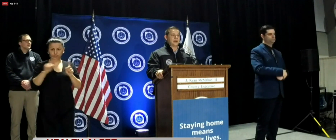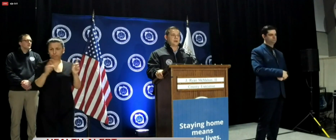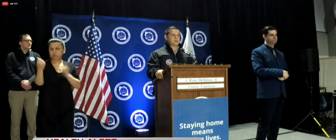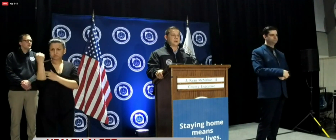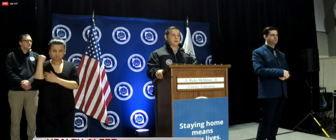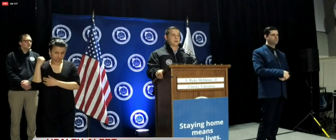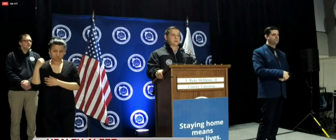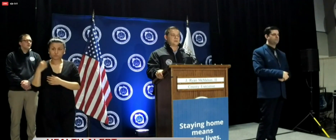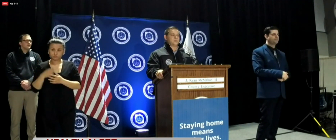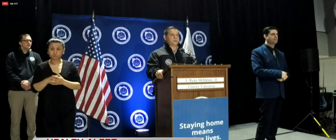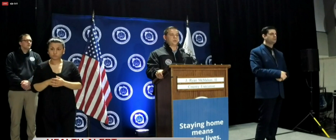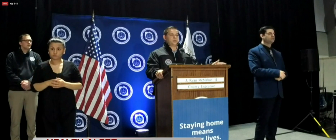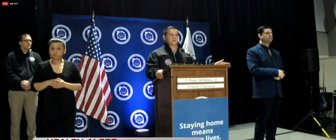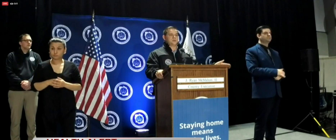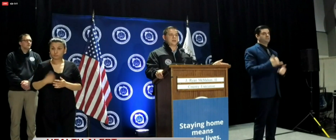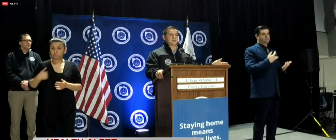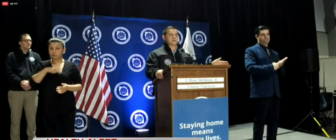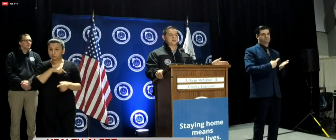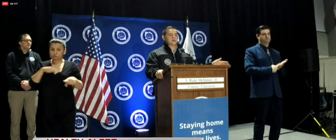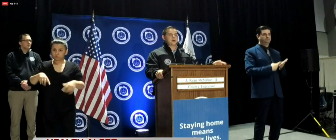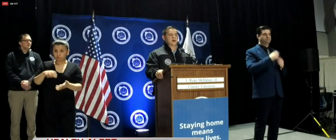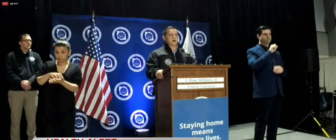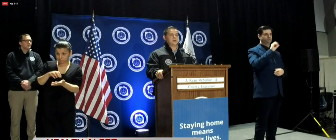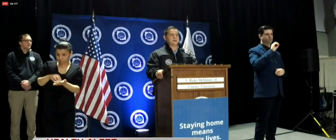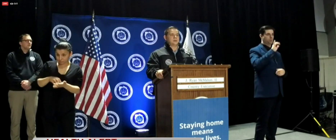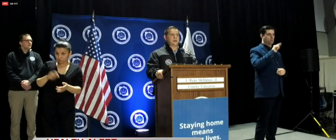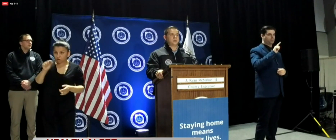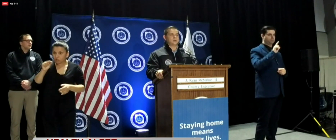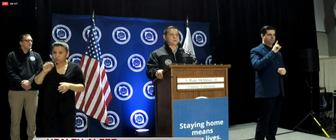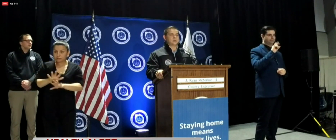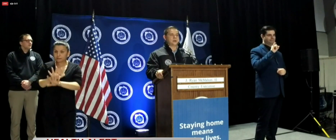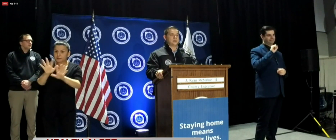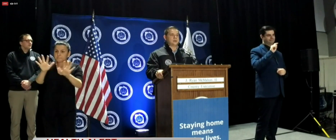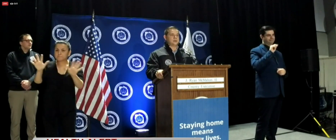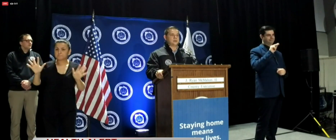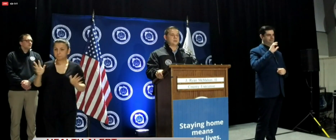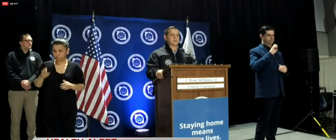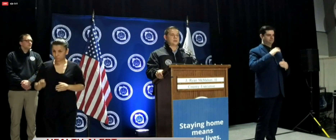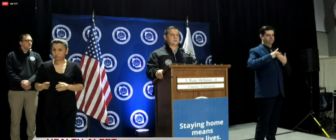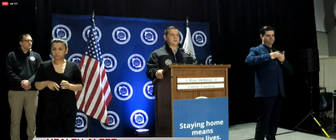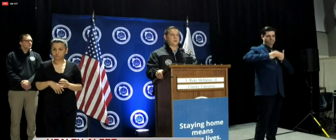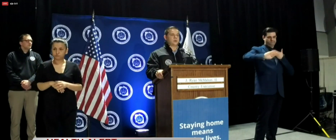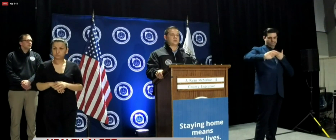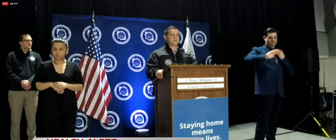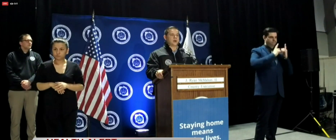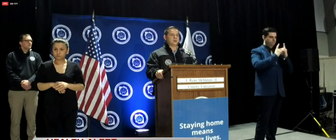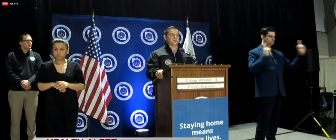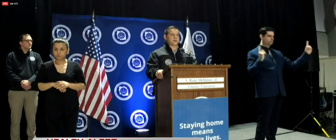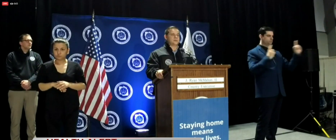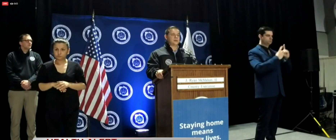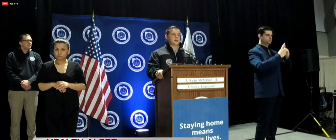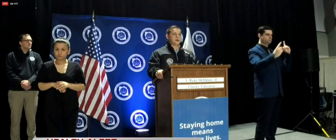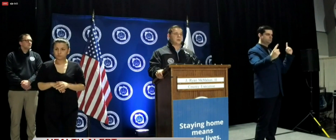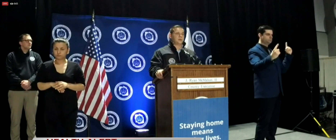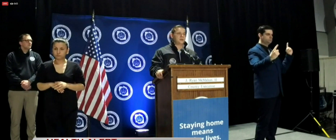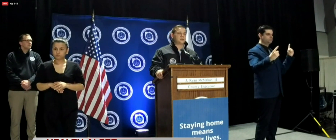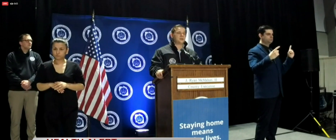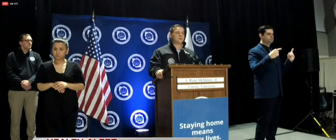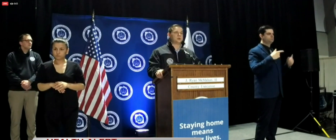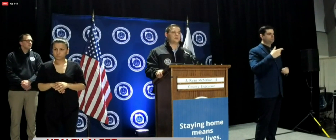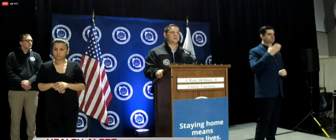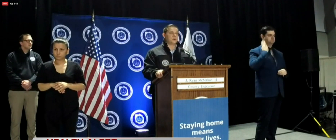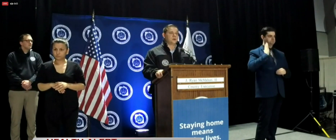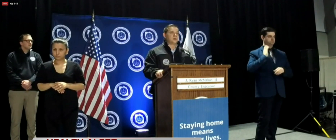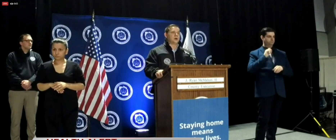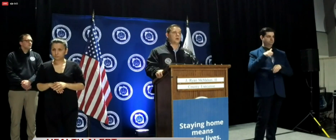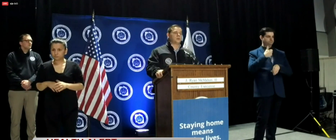county and counties around us have improved since that those essentially orders have gone in place. I want to thank the